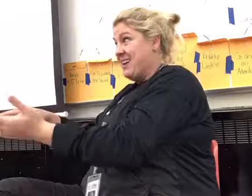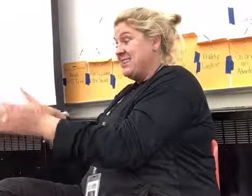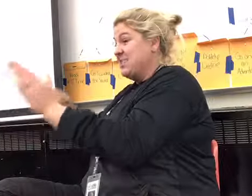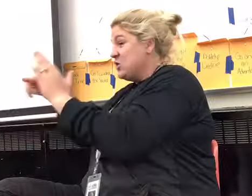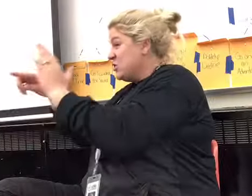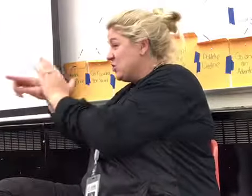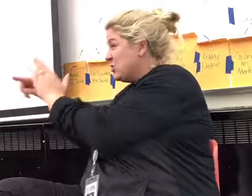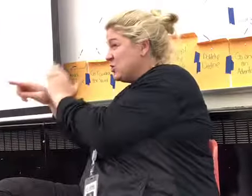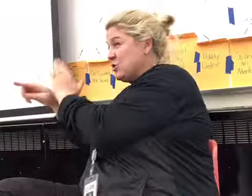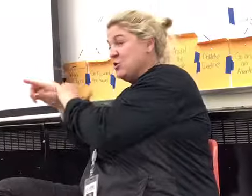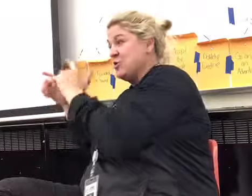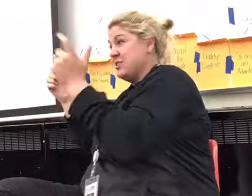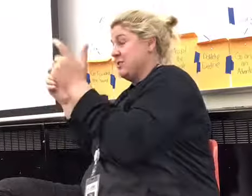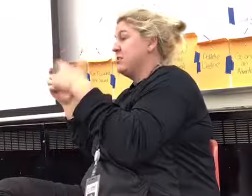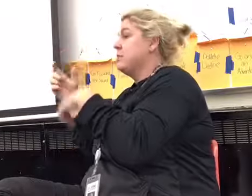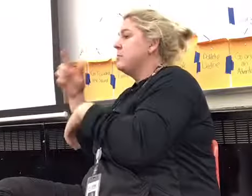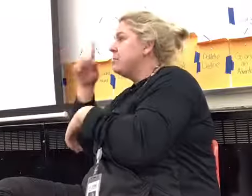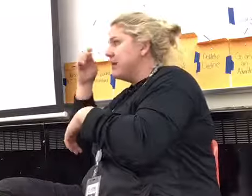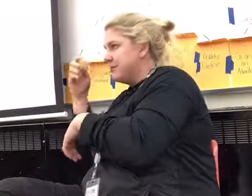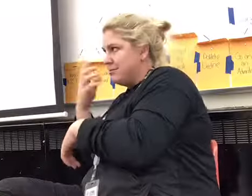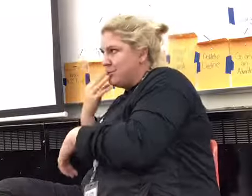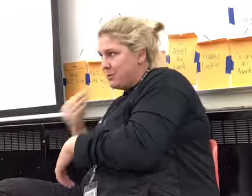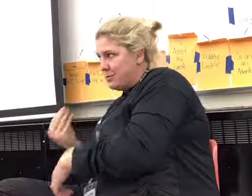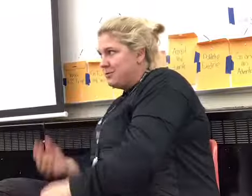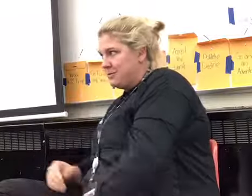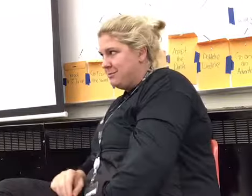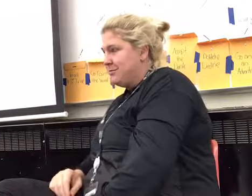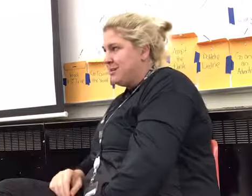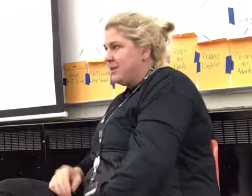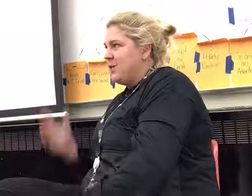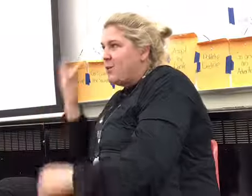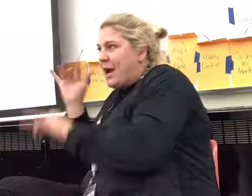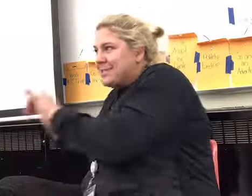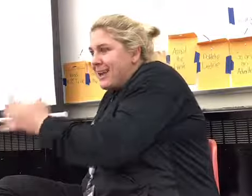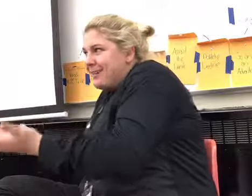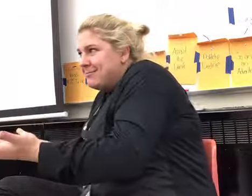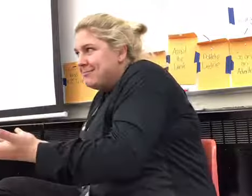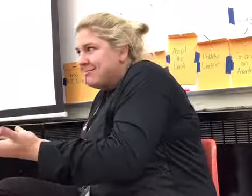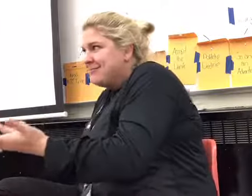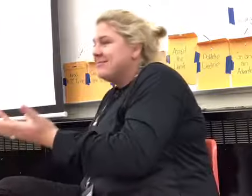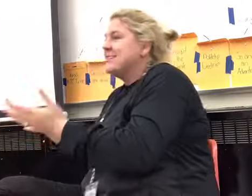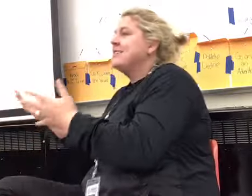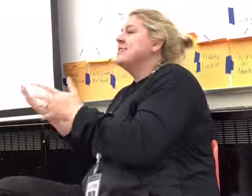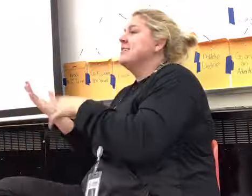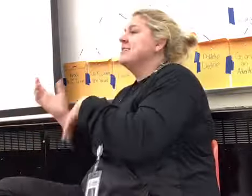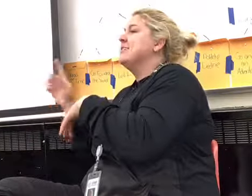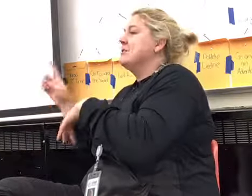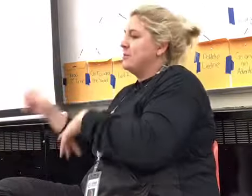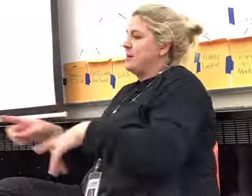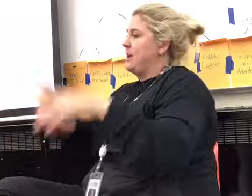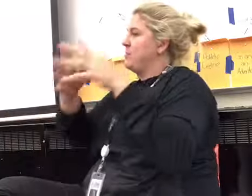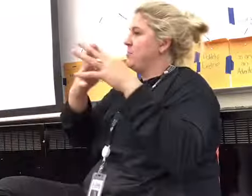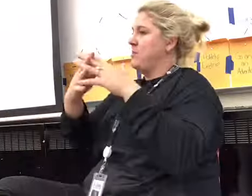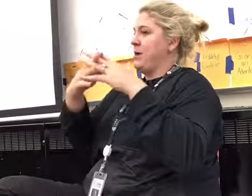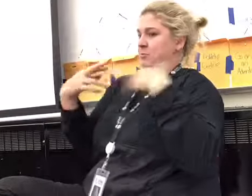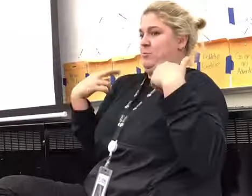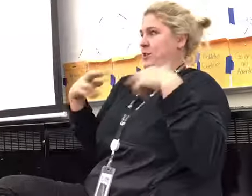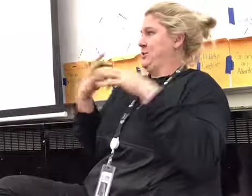killings over the fact that they were Jewish. So why would you want to stay there? Well, you're going to come right over to America and be able to get religious freedom. So